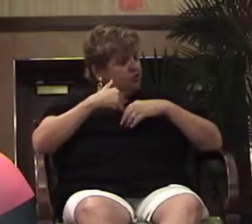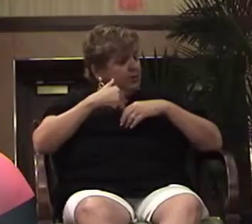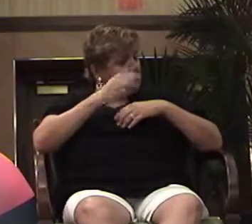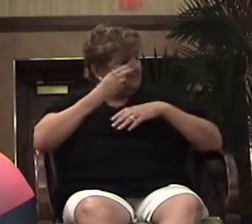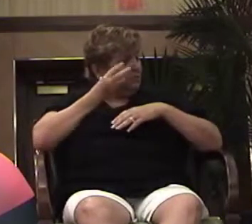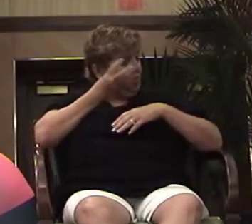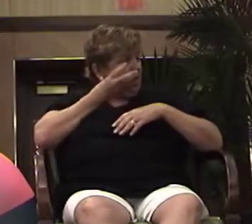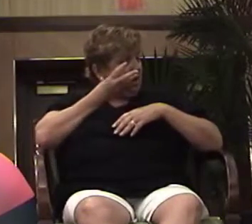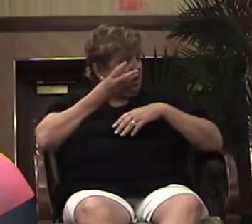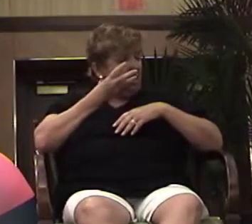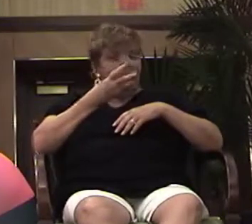said, no.